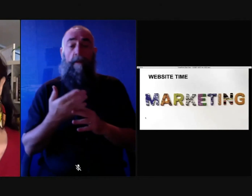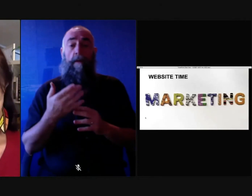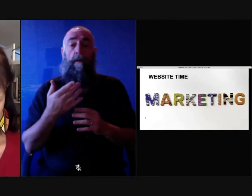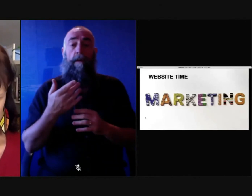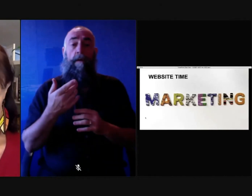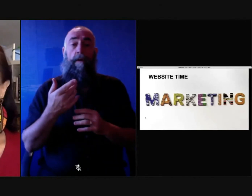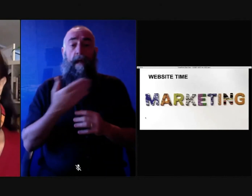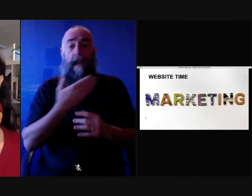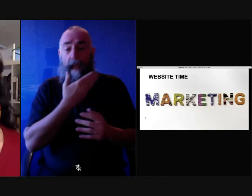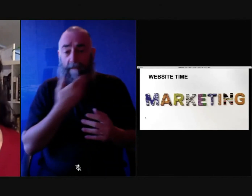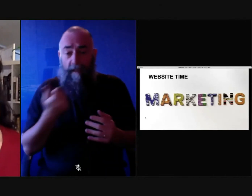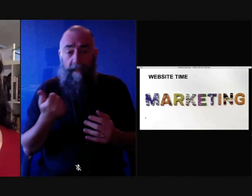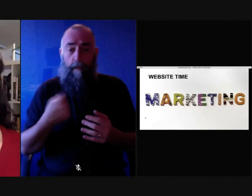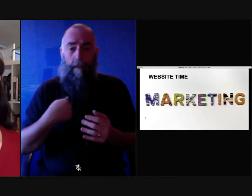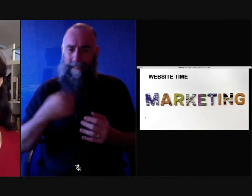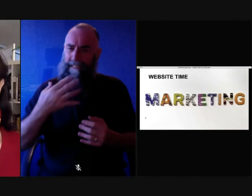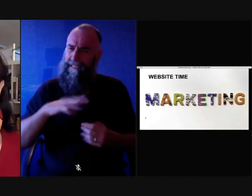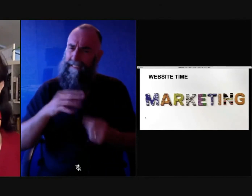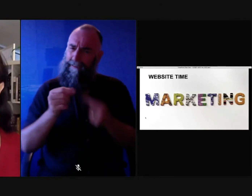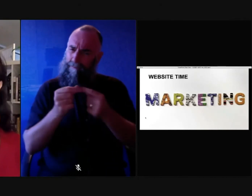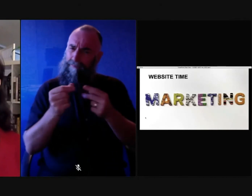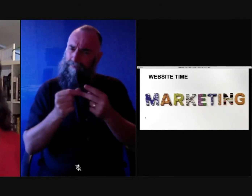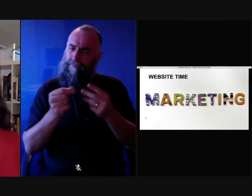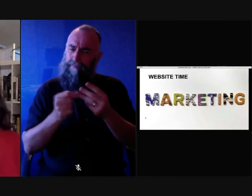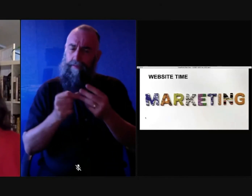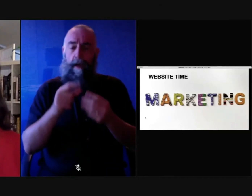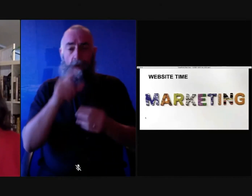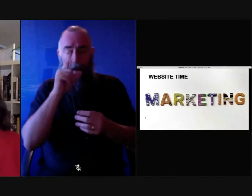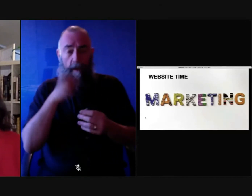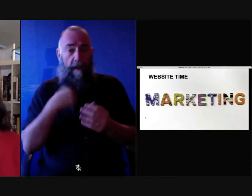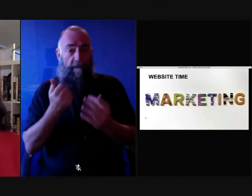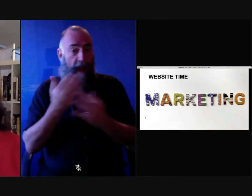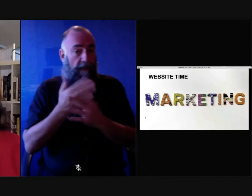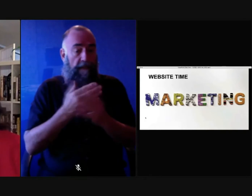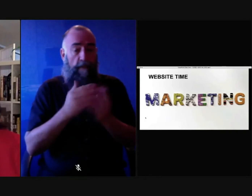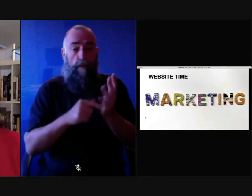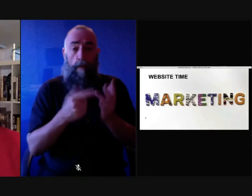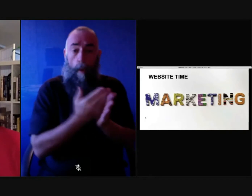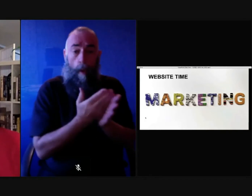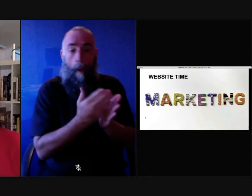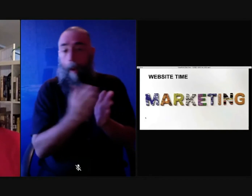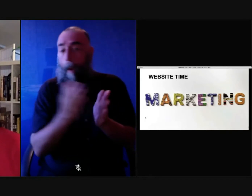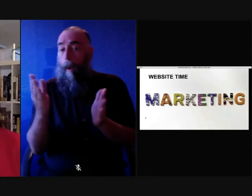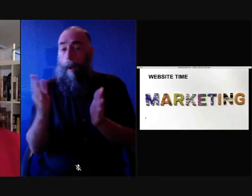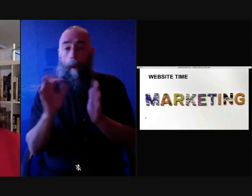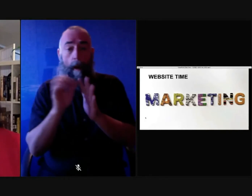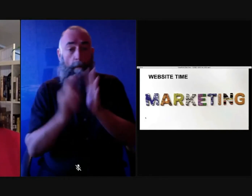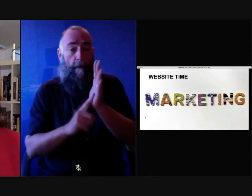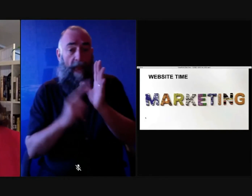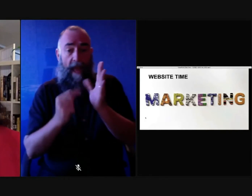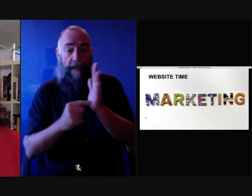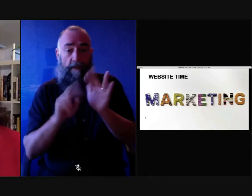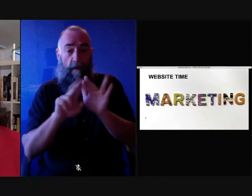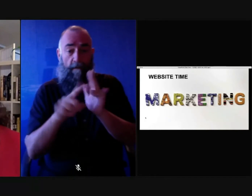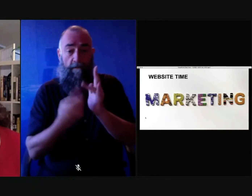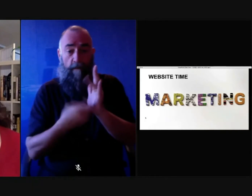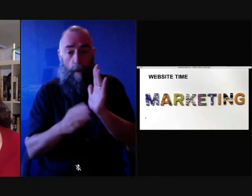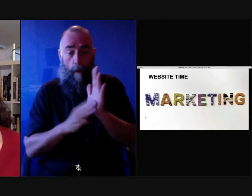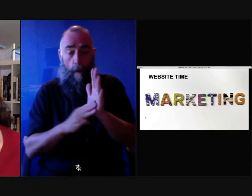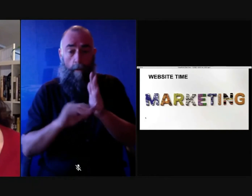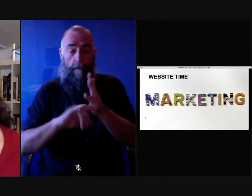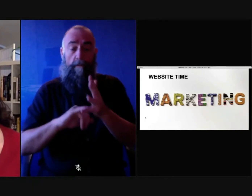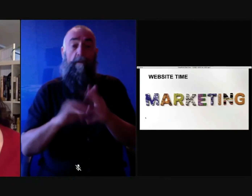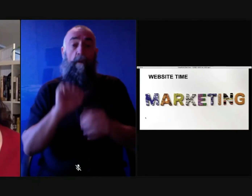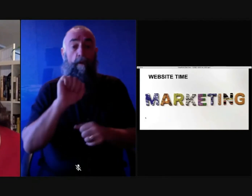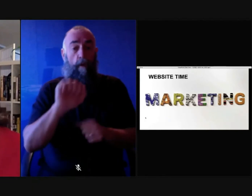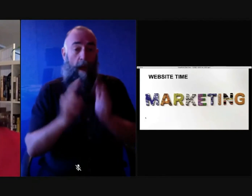of platforms, on different kinds of mediums? Does everything work? Do all those links work? I don't know about you,